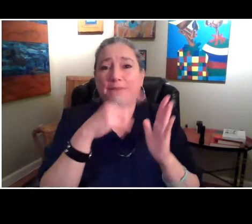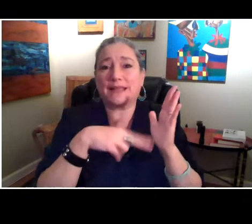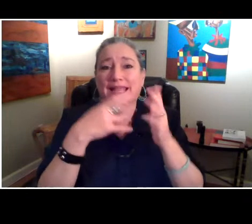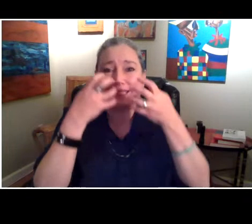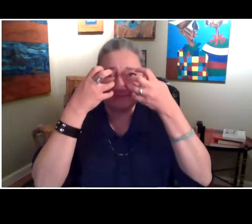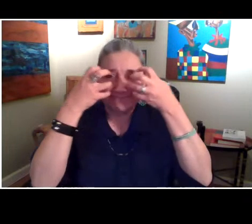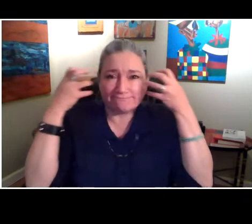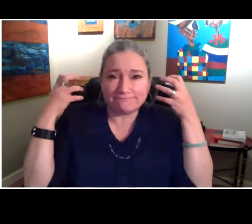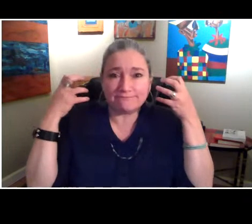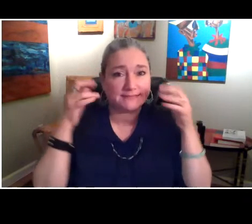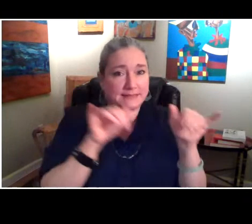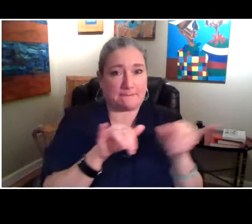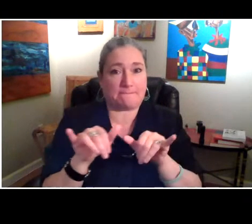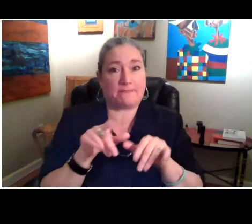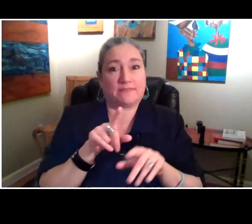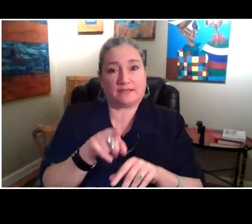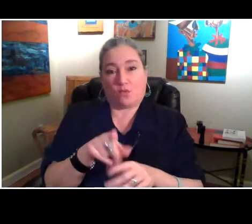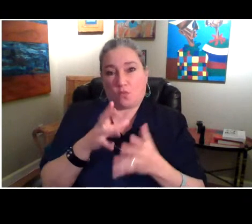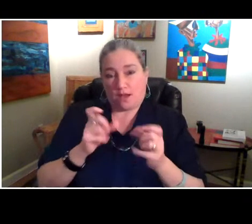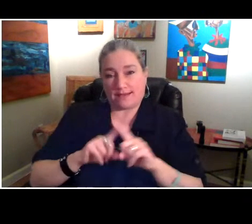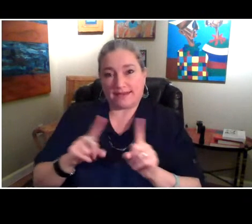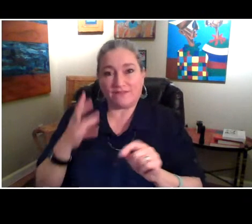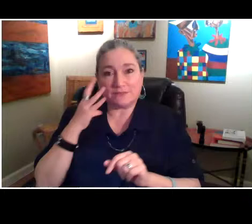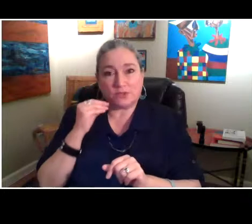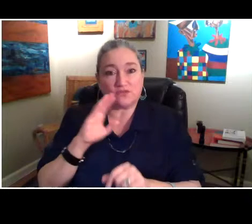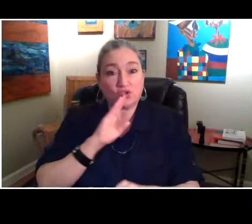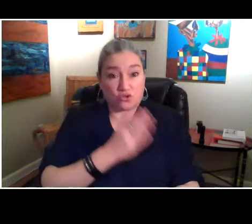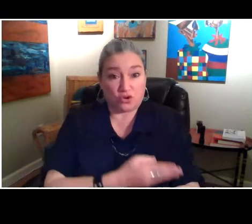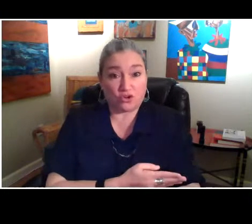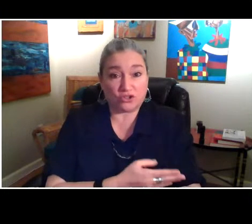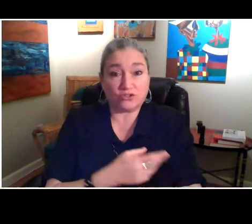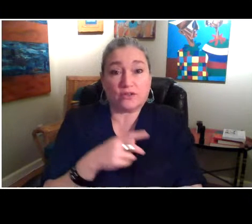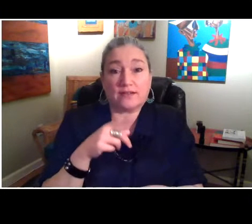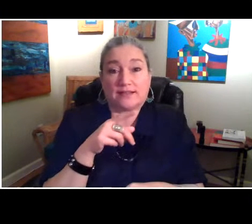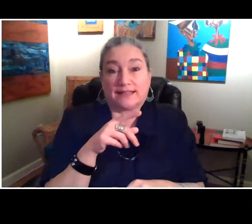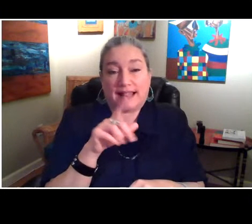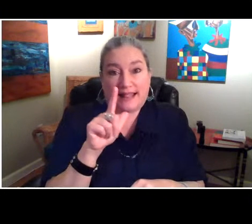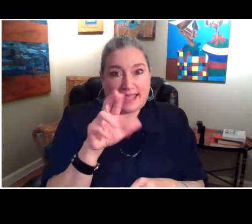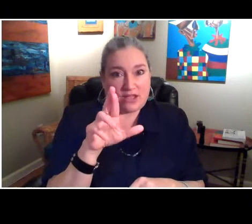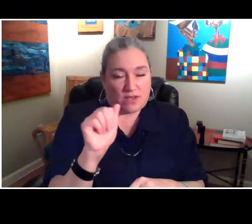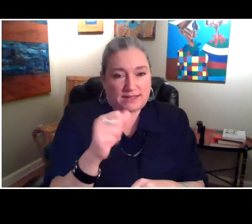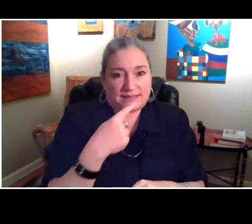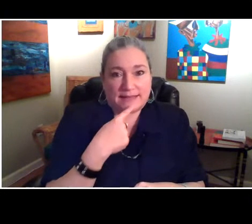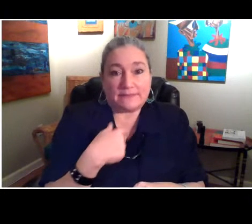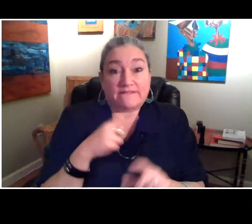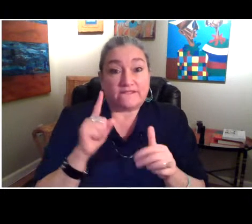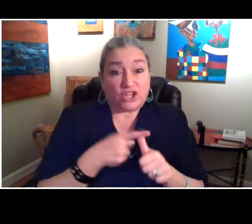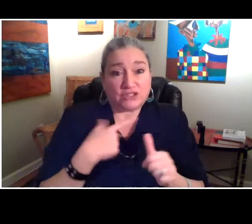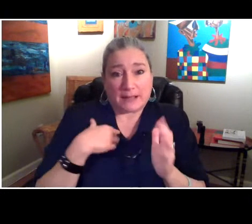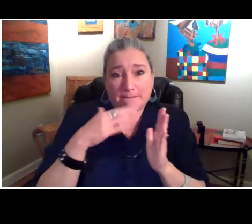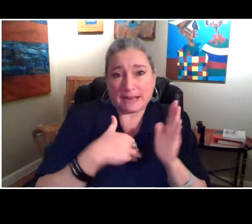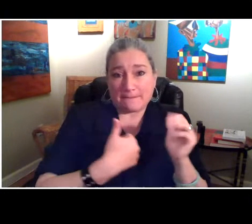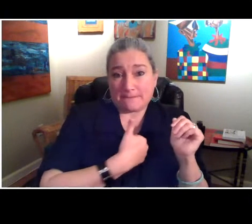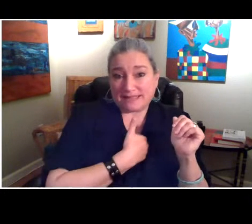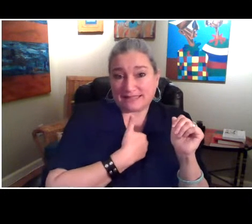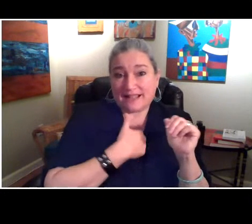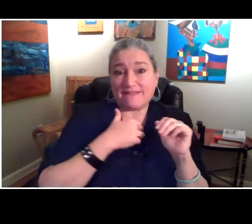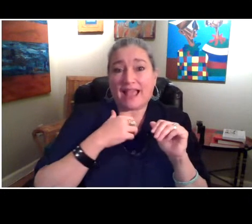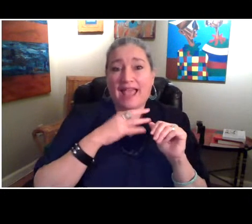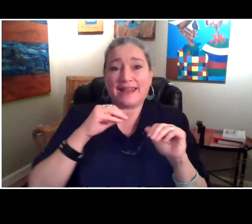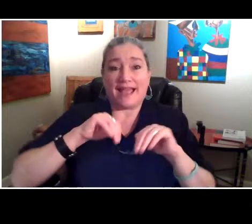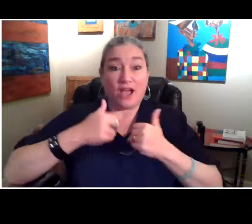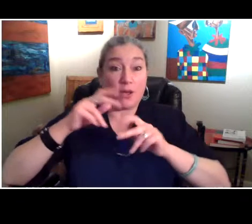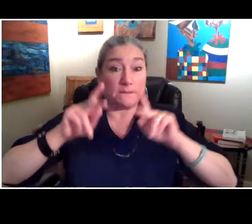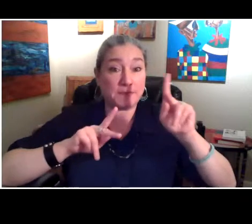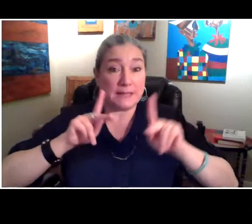her own experience, particularly because of her trauma. And so that painting previously of the eyes being